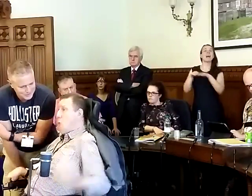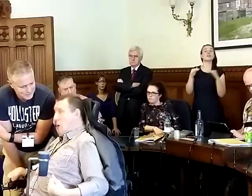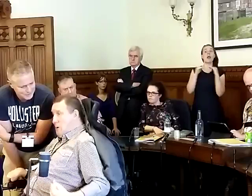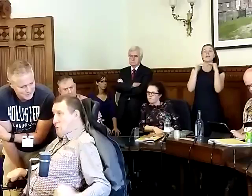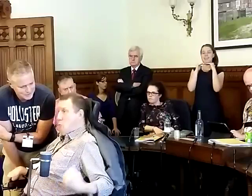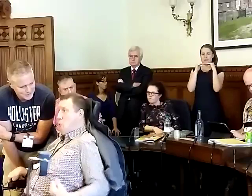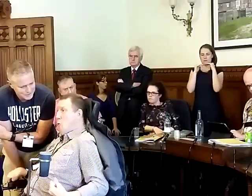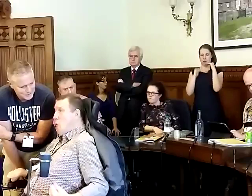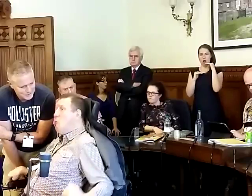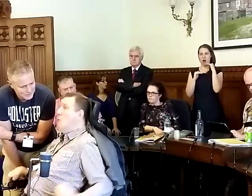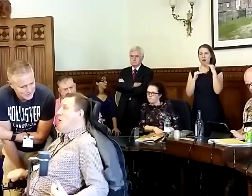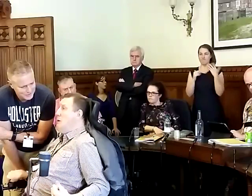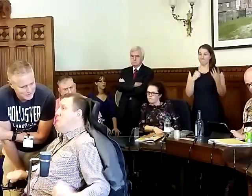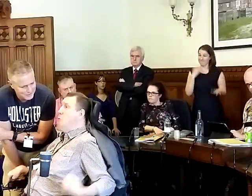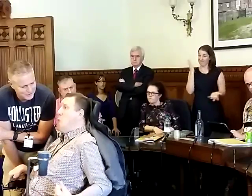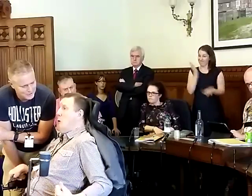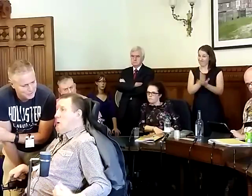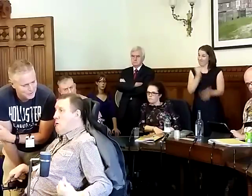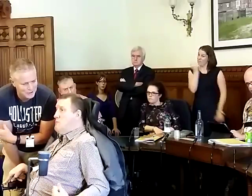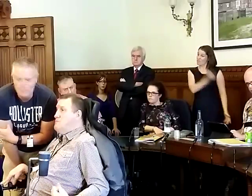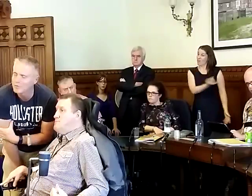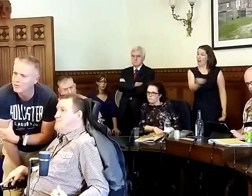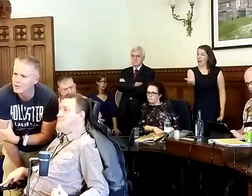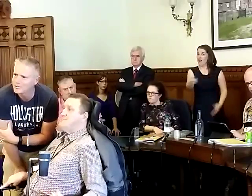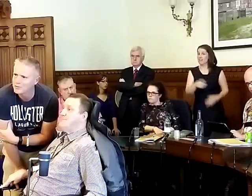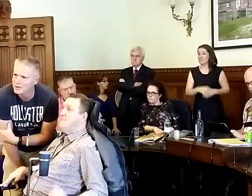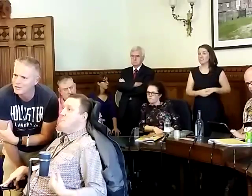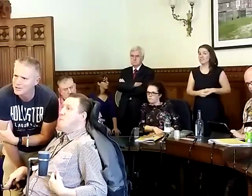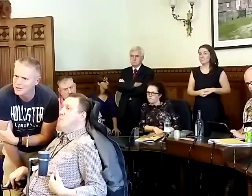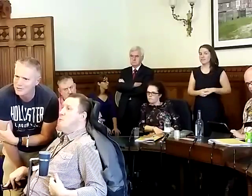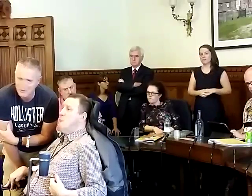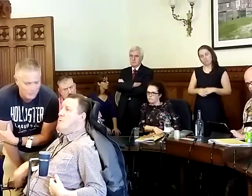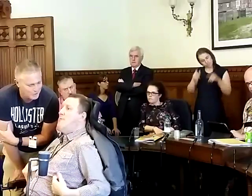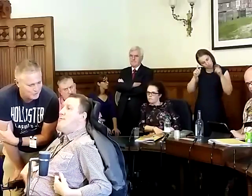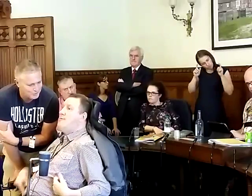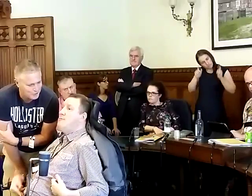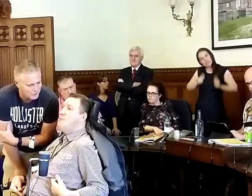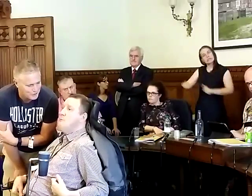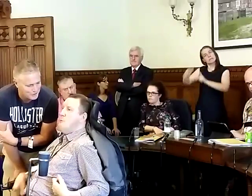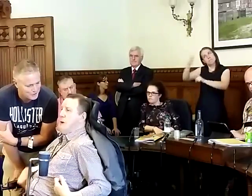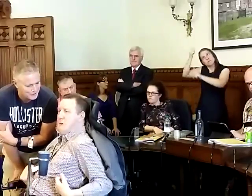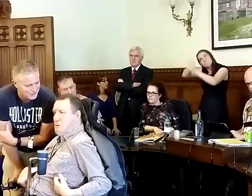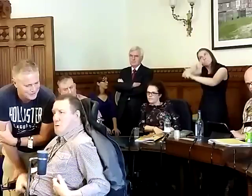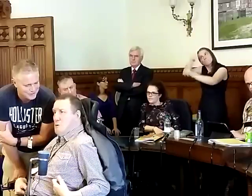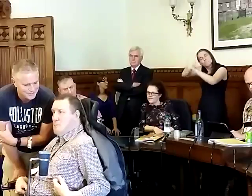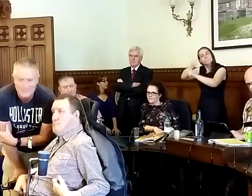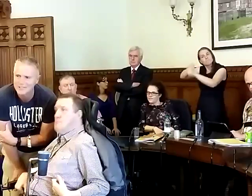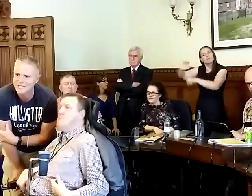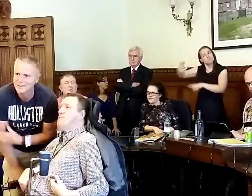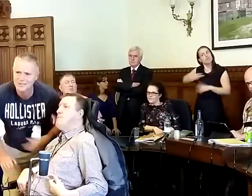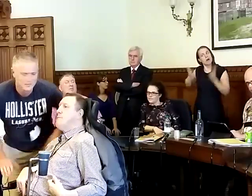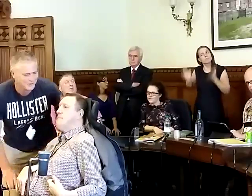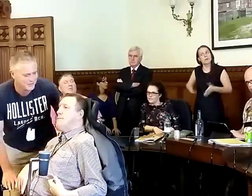So we have to keep fighting for our rights.